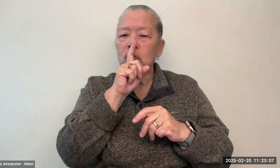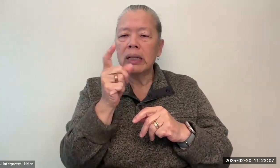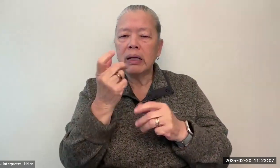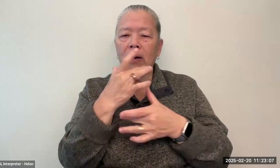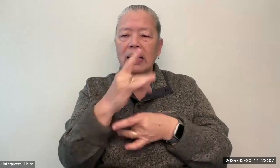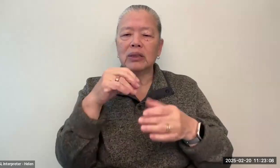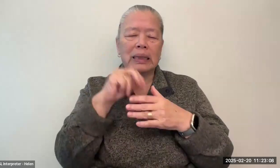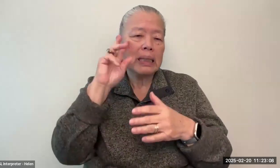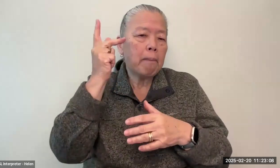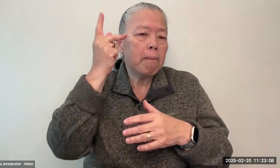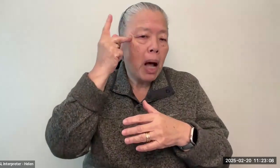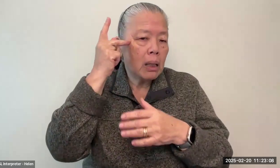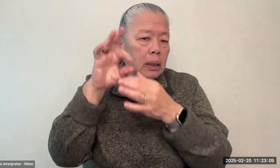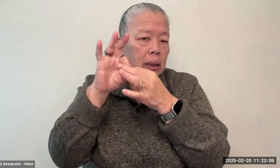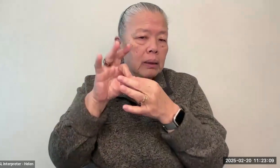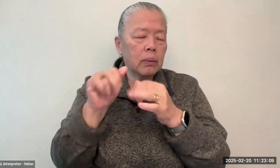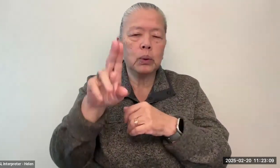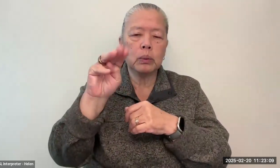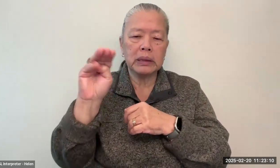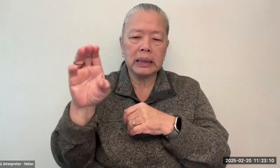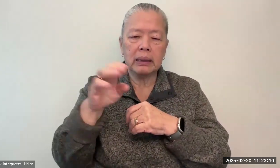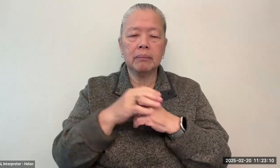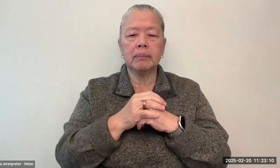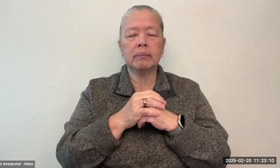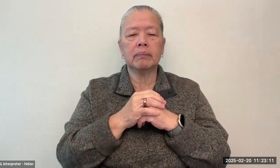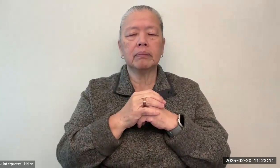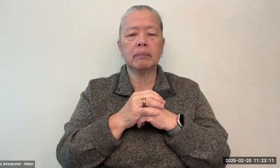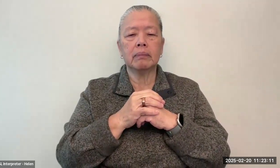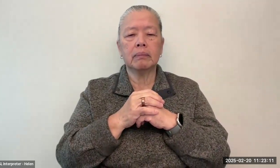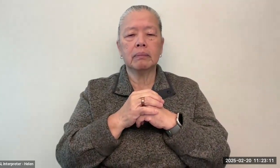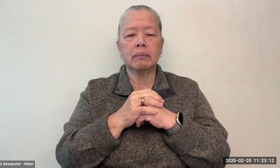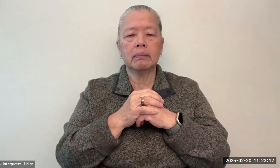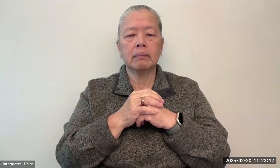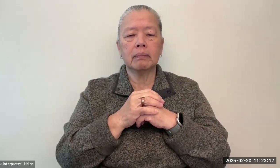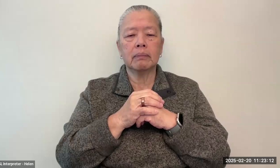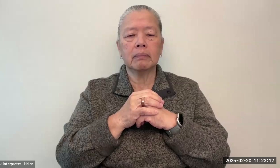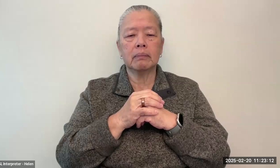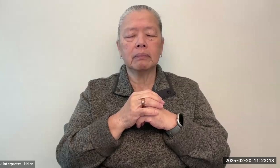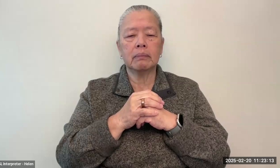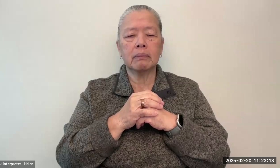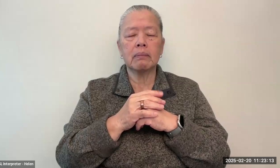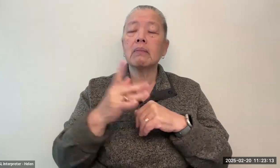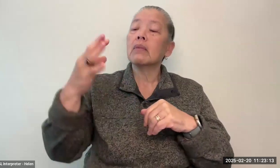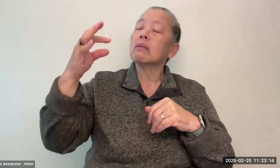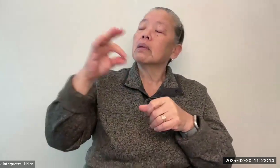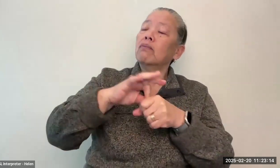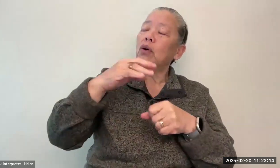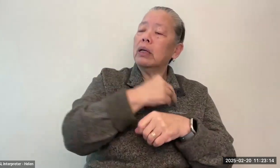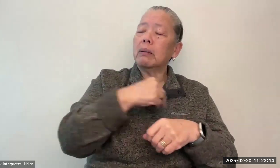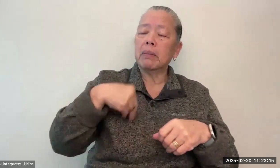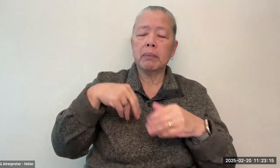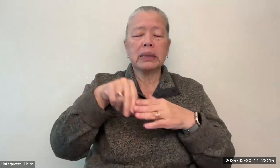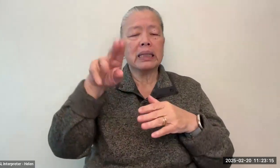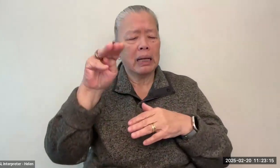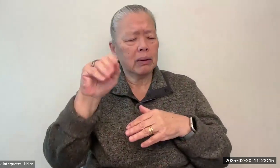be sure to take a look at that. You might want to share it. In addition to the voting members of your annual conference understanding what